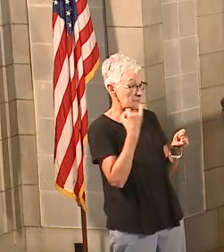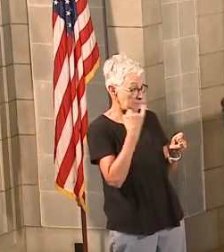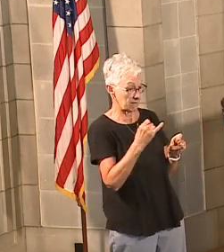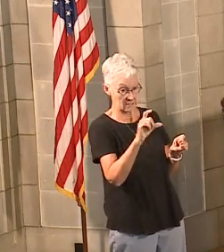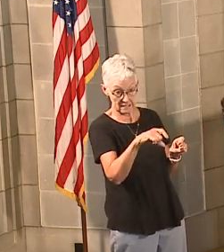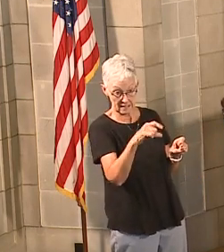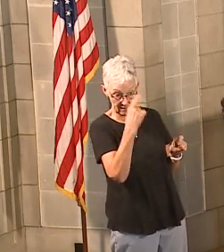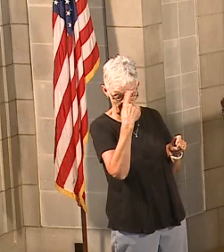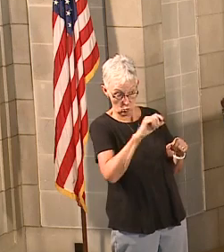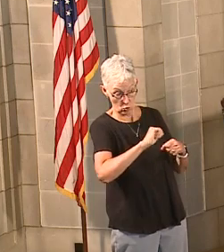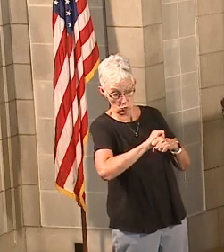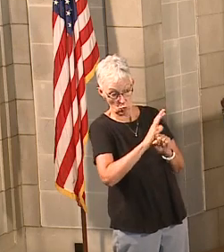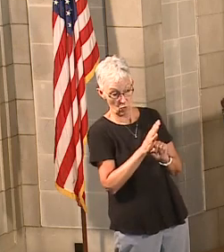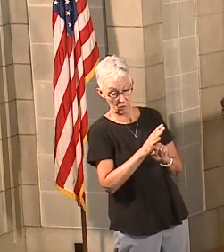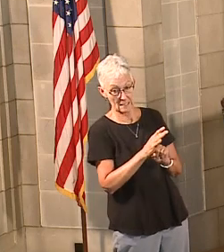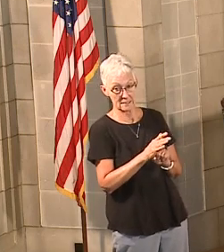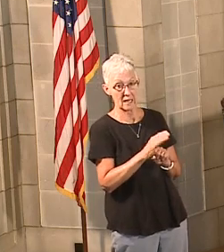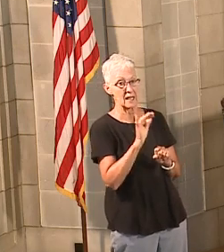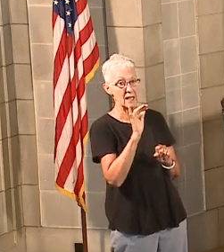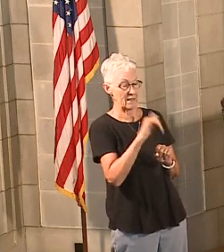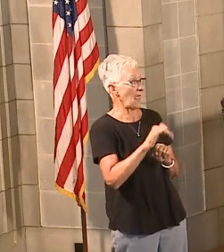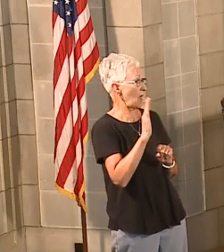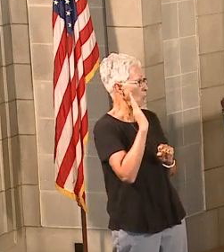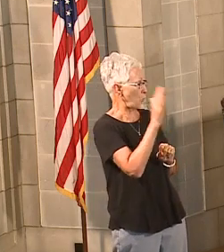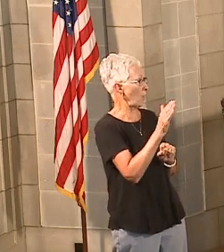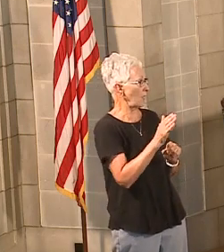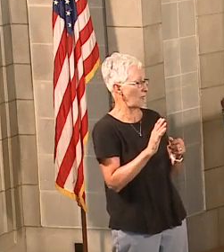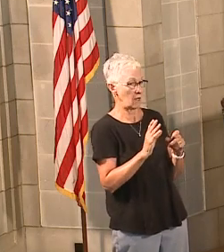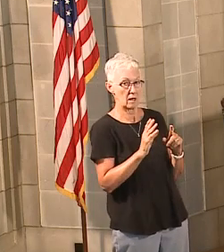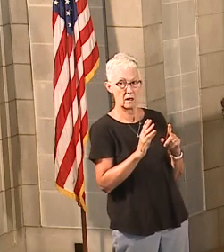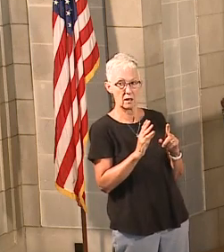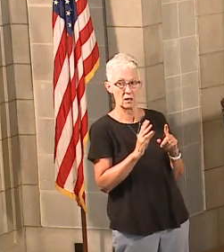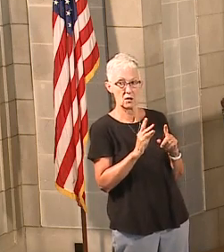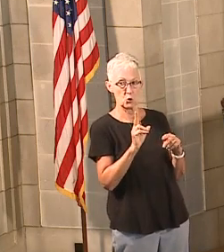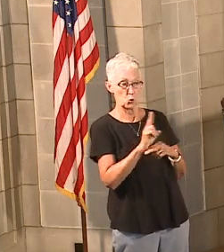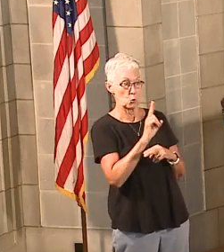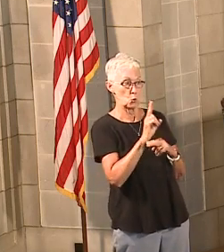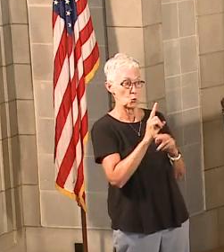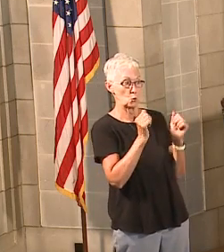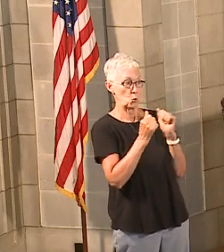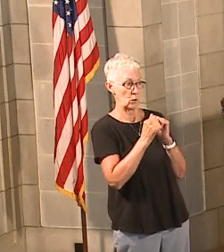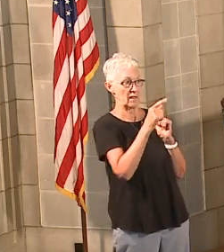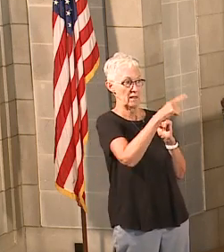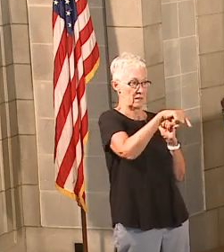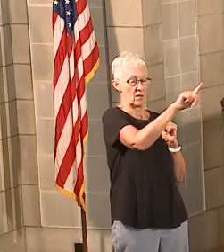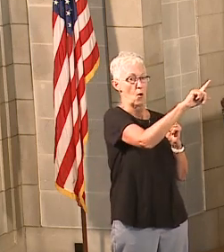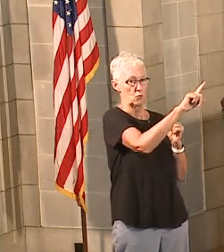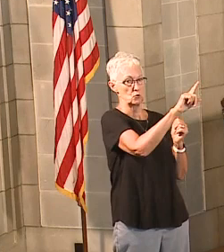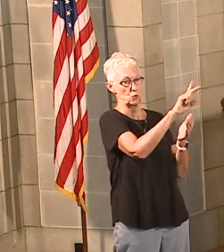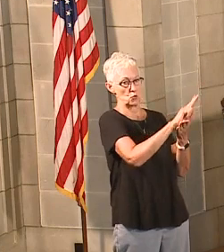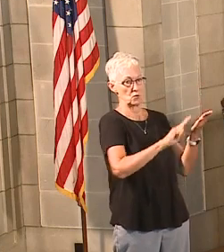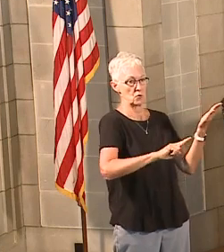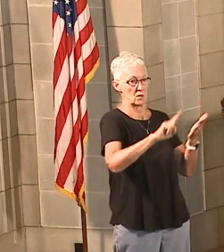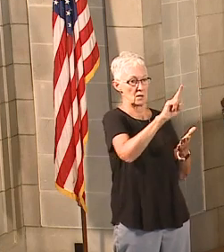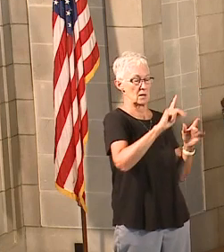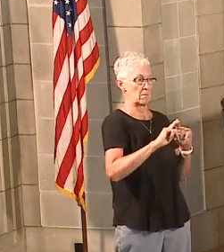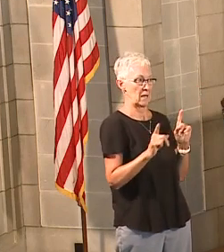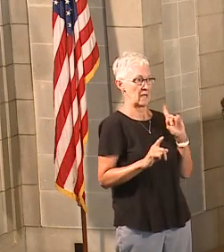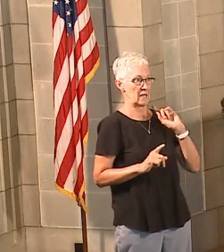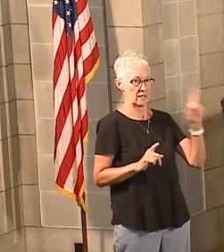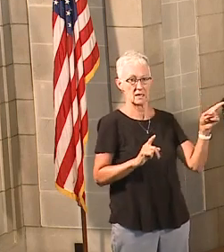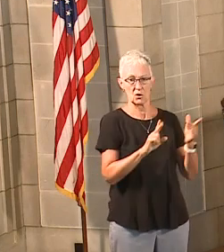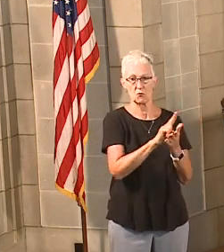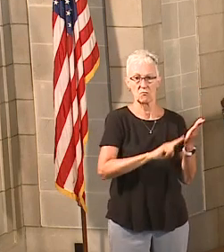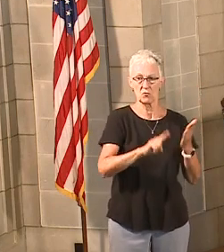So that'll be a part of it. I don't have any specific thing to talk about with regard to the football program. The Big Ten still needs to decide how they want to be able to handle that.